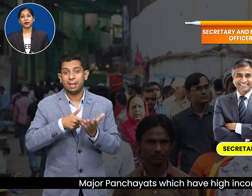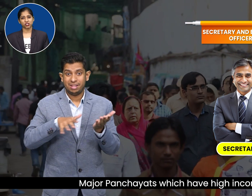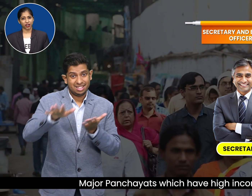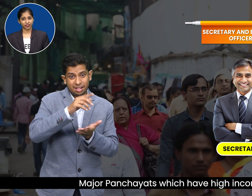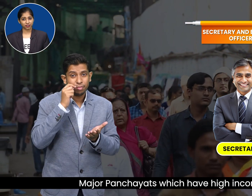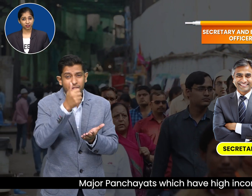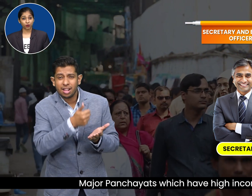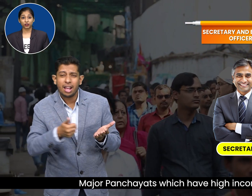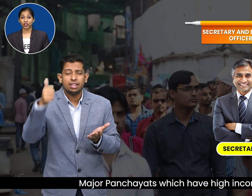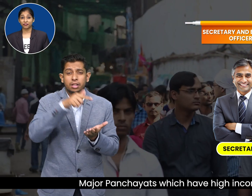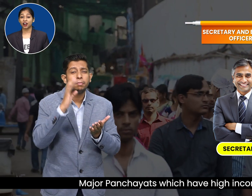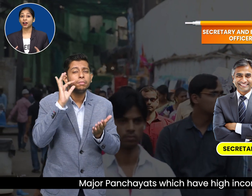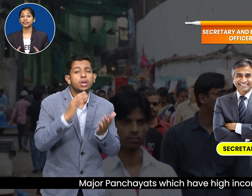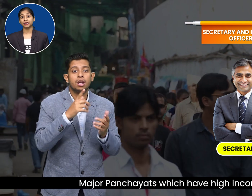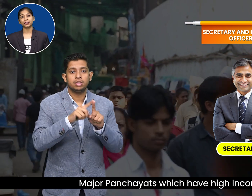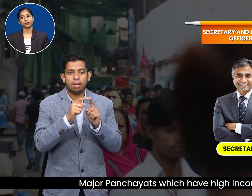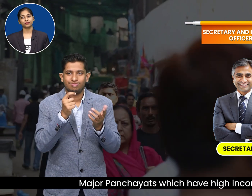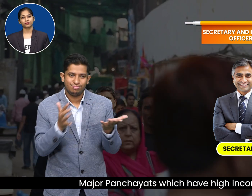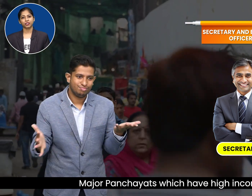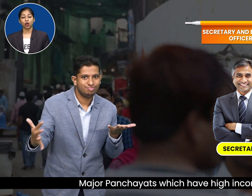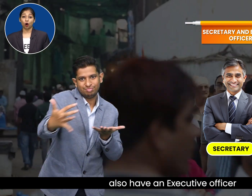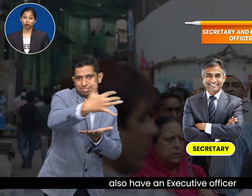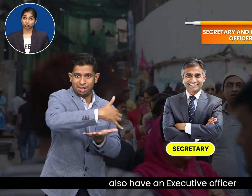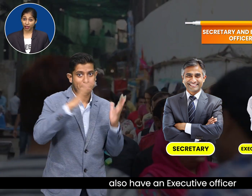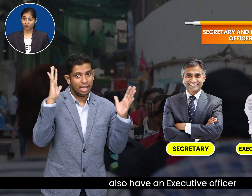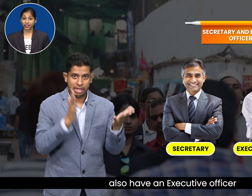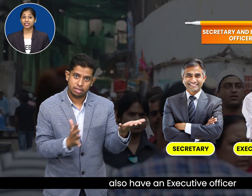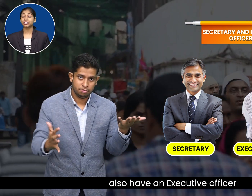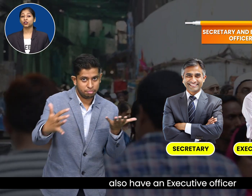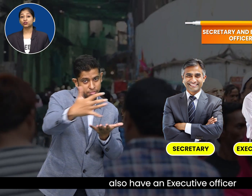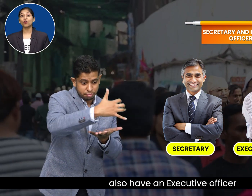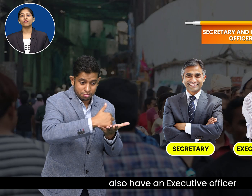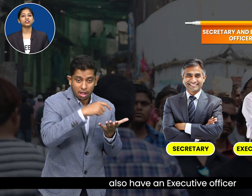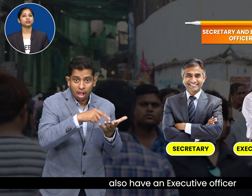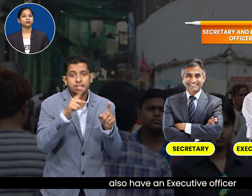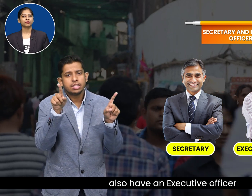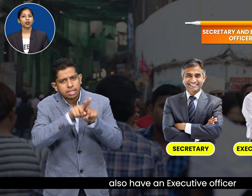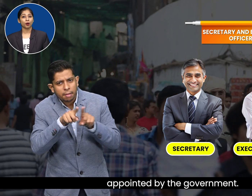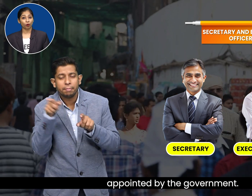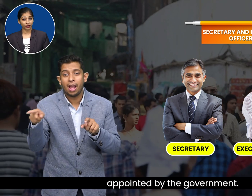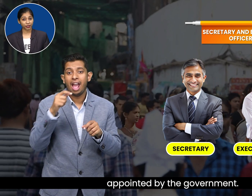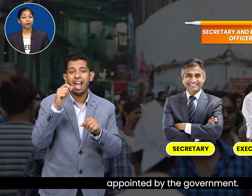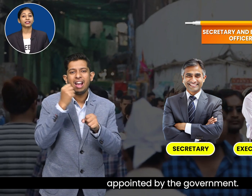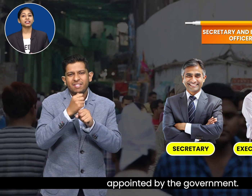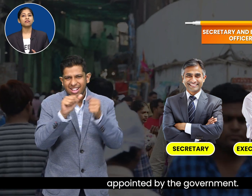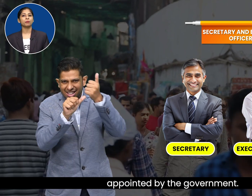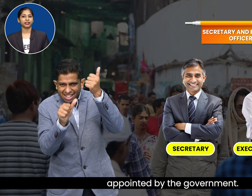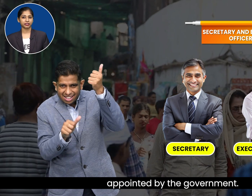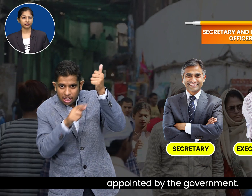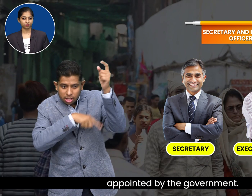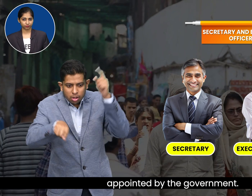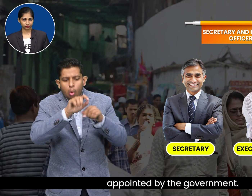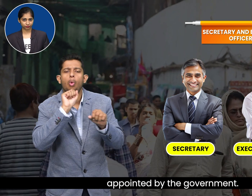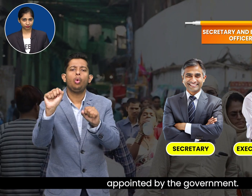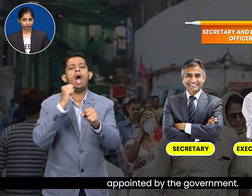Major panchayats which have high income also have an executive officer appointed by the